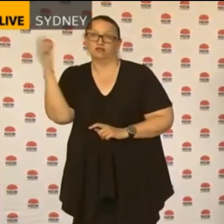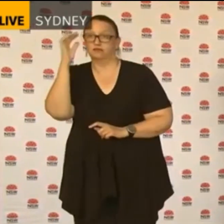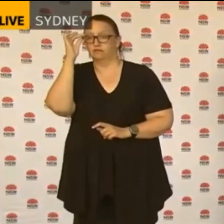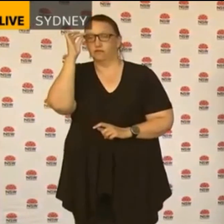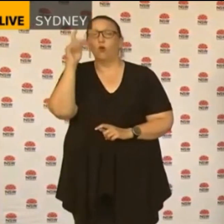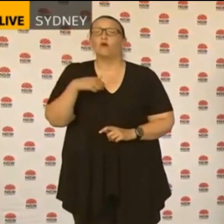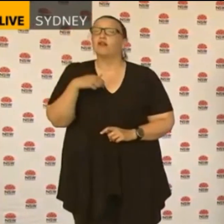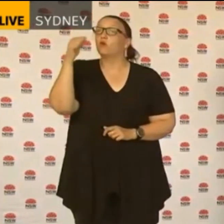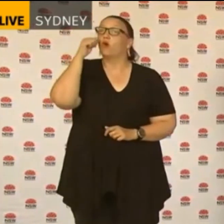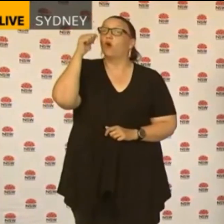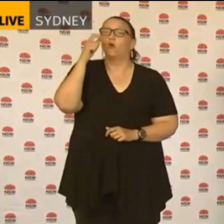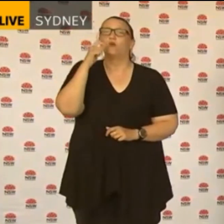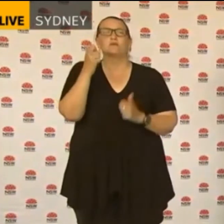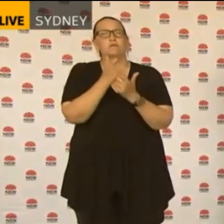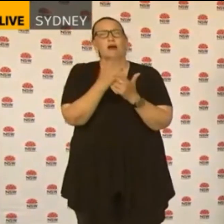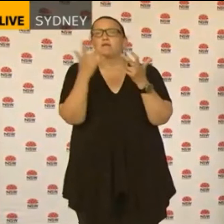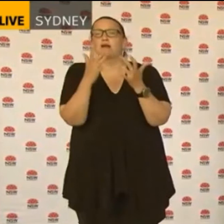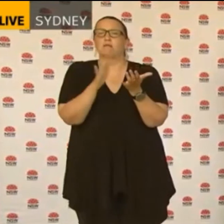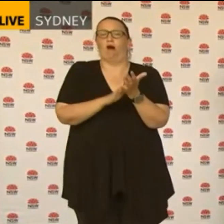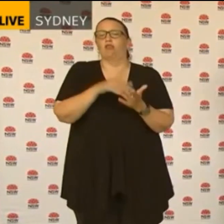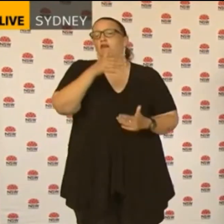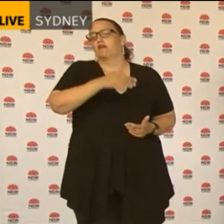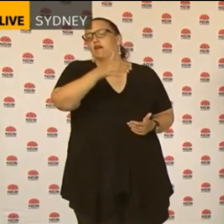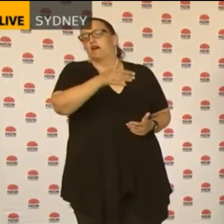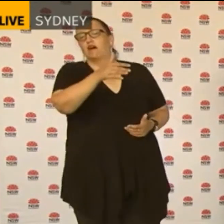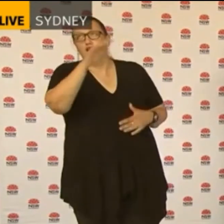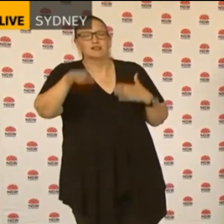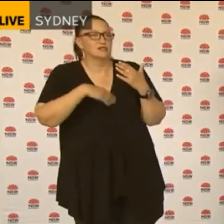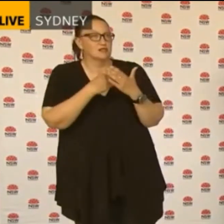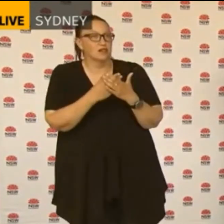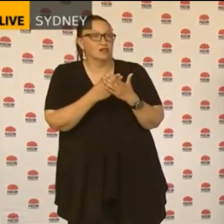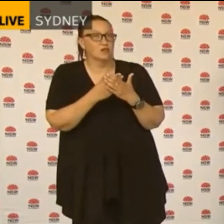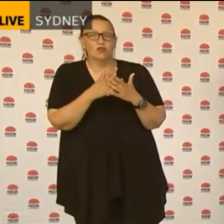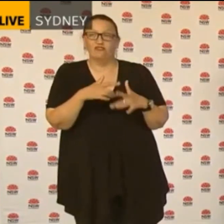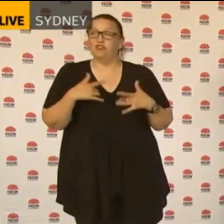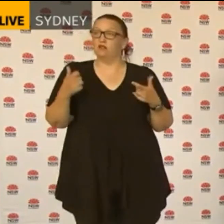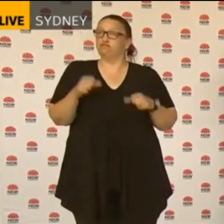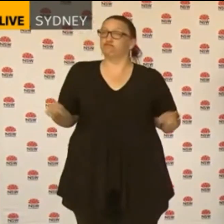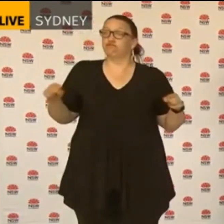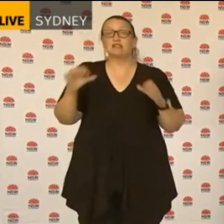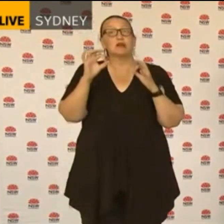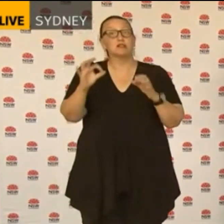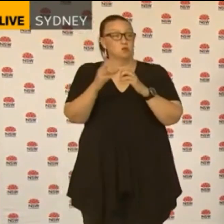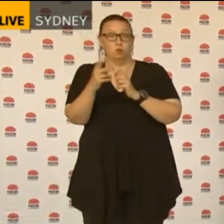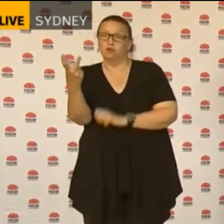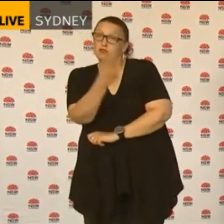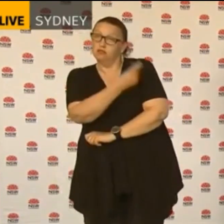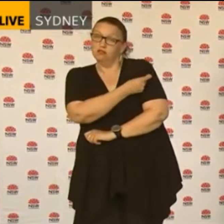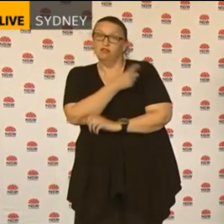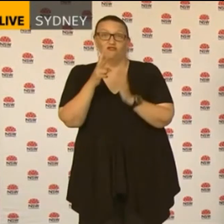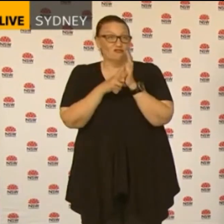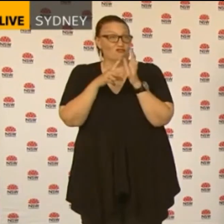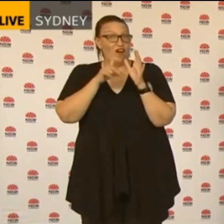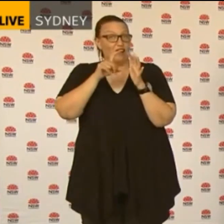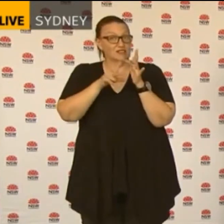still know it'll be several months before a substantial proportion of the population have access to it. So whilst we're dealing with the pandemic, we